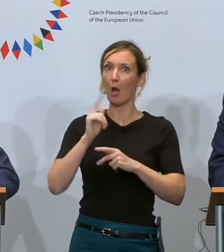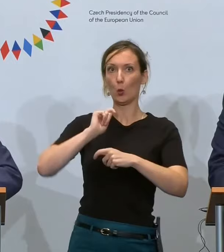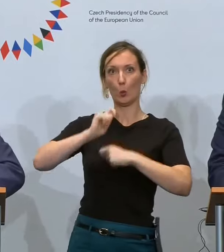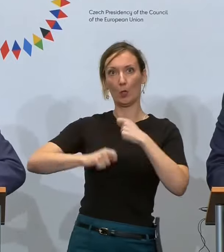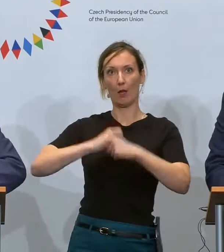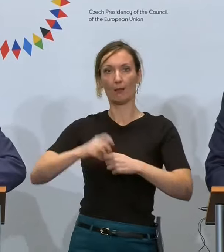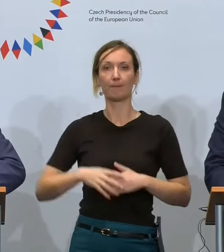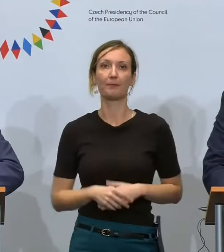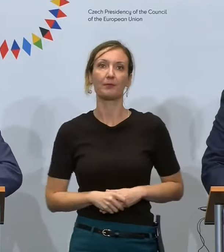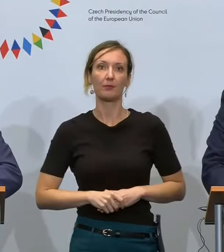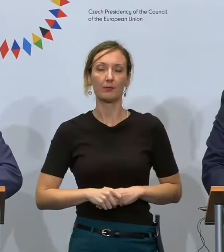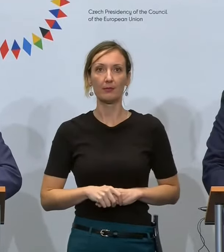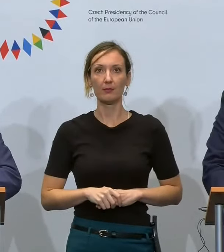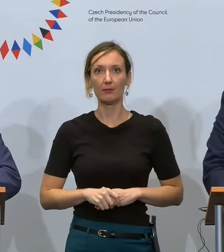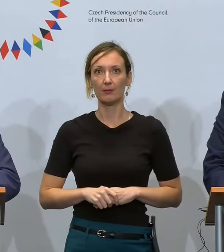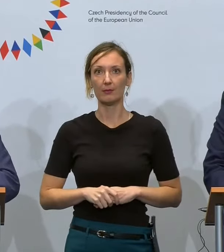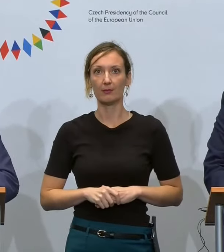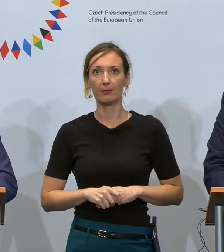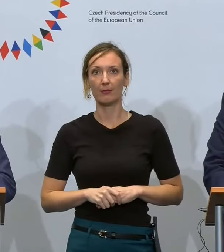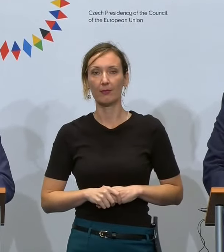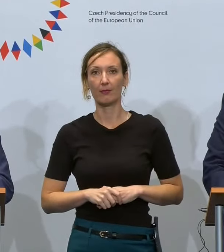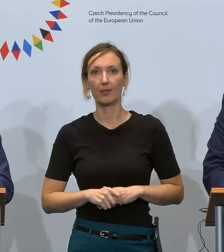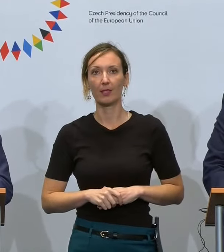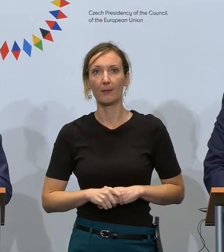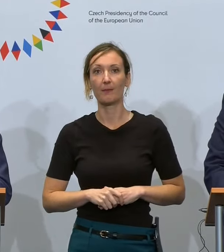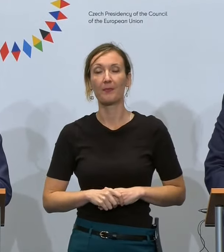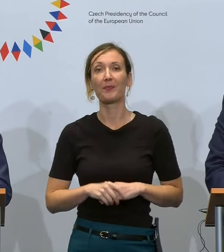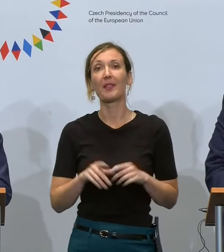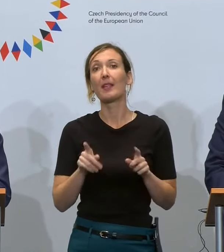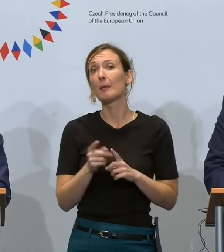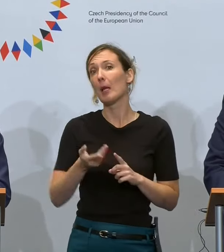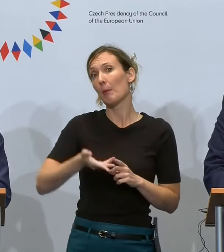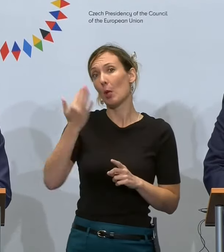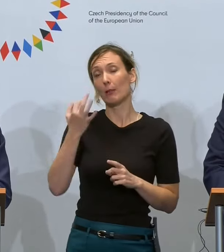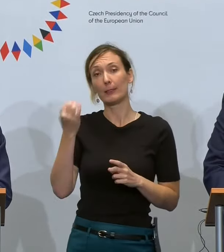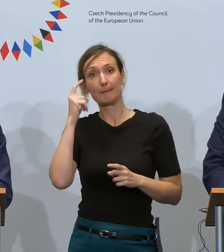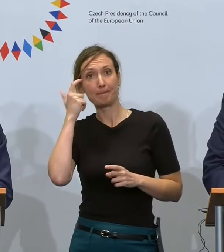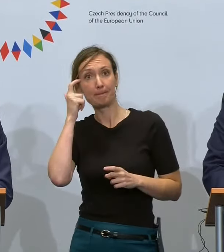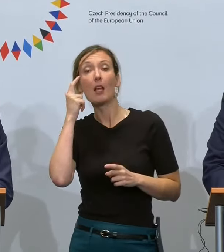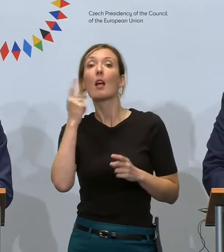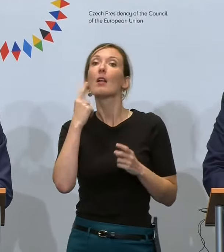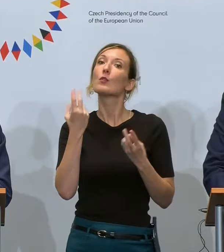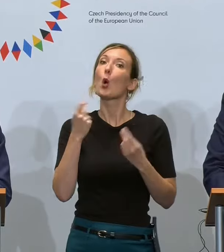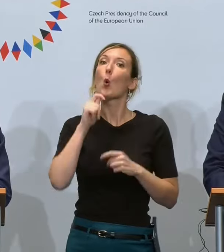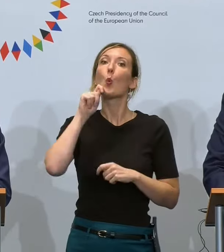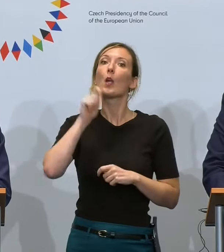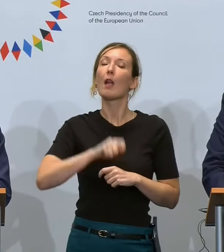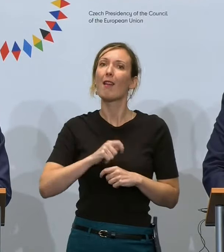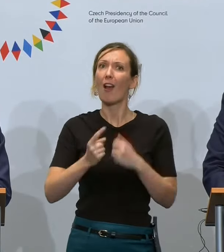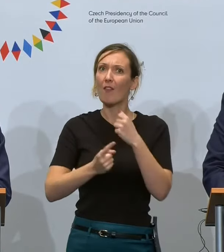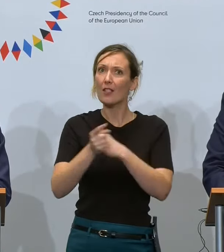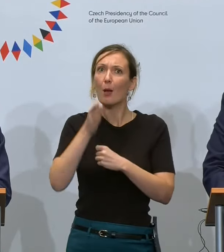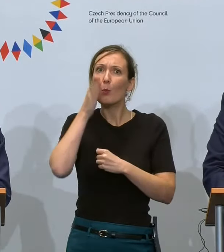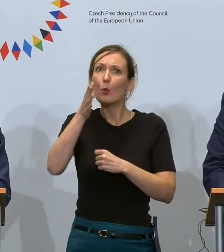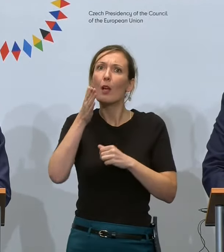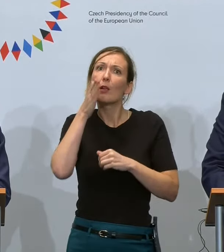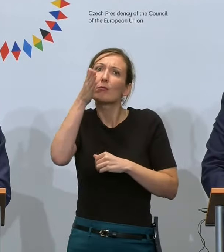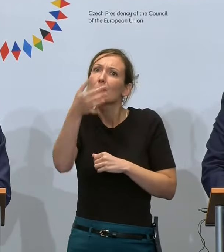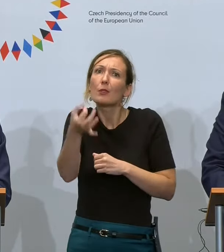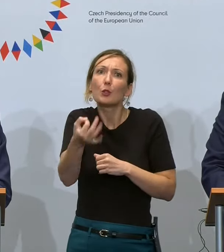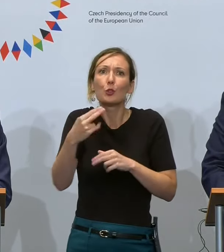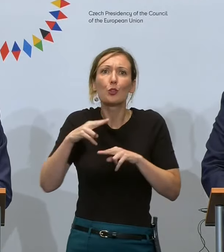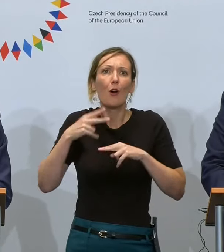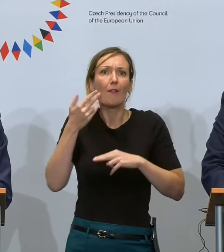We also exchange on the wider context of the war in Ukraine. We agree that we have